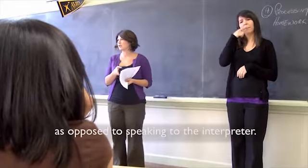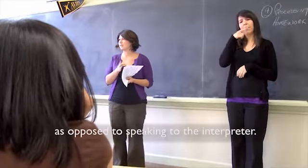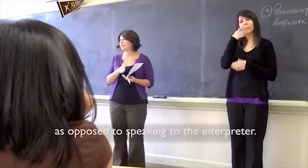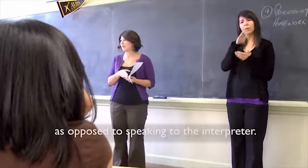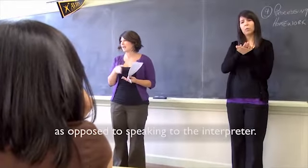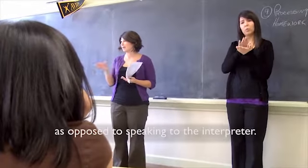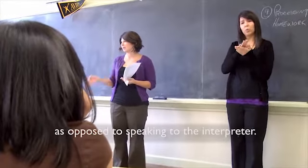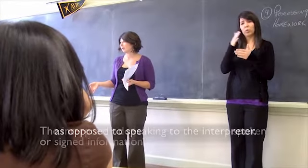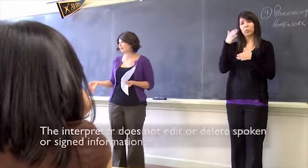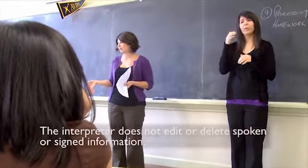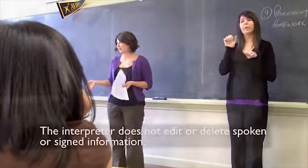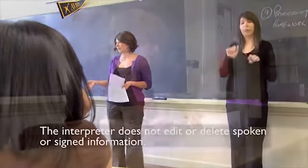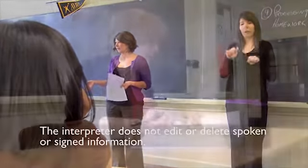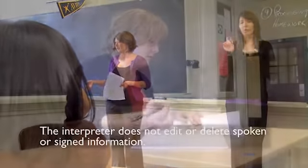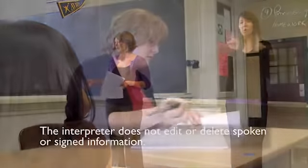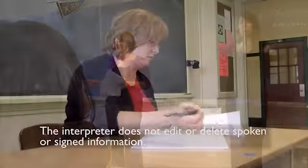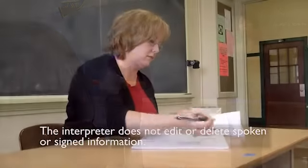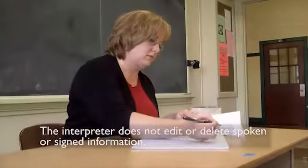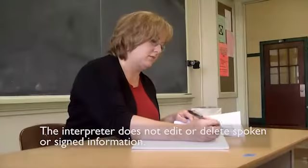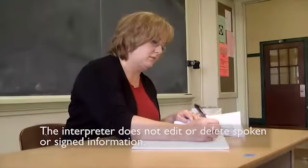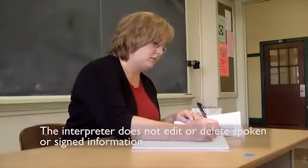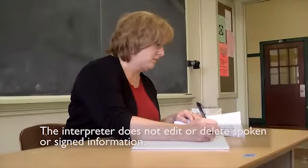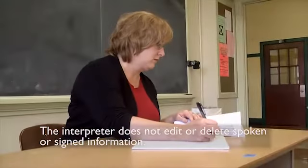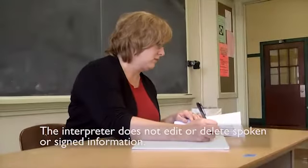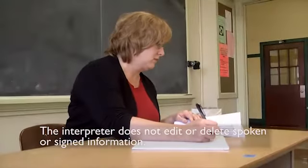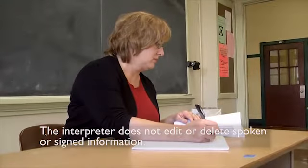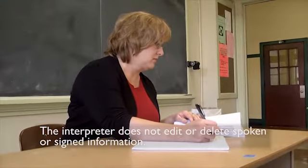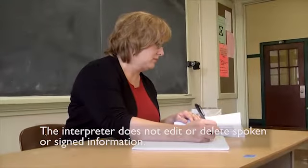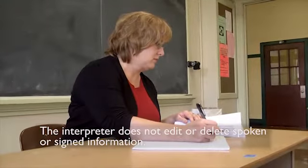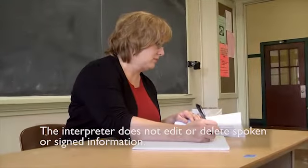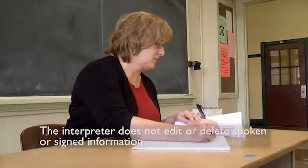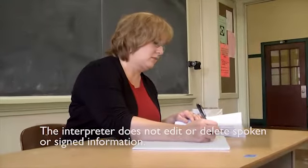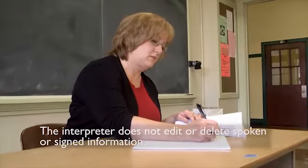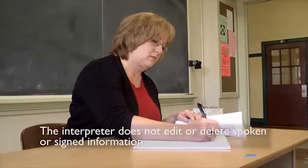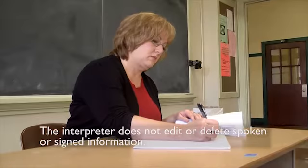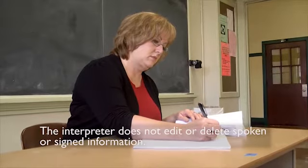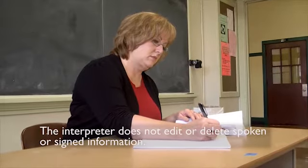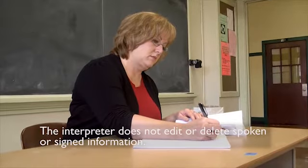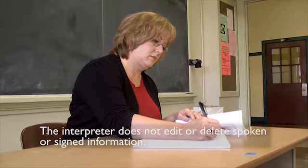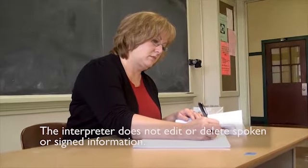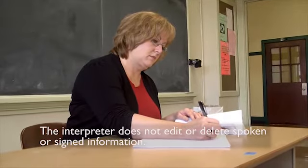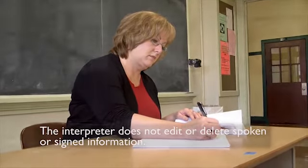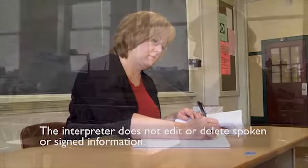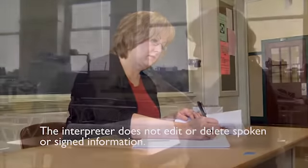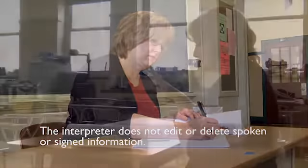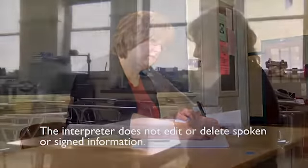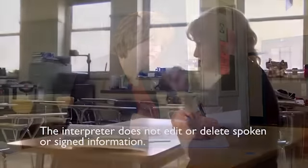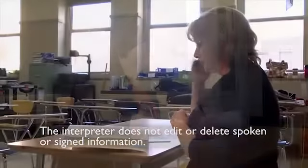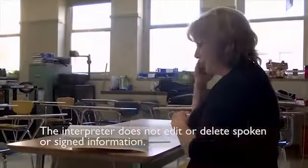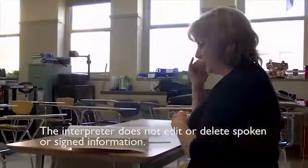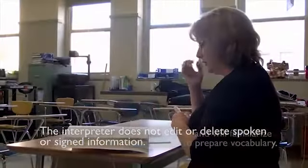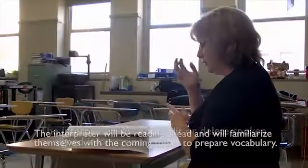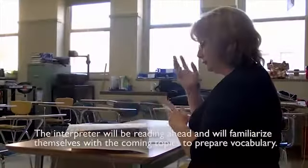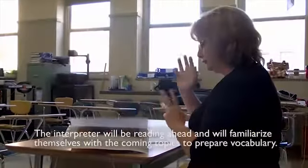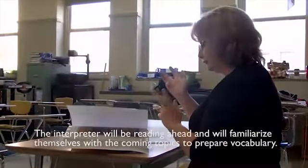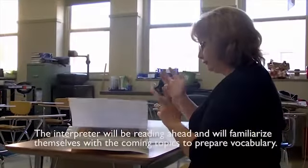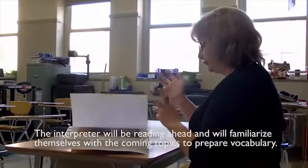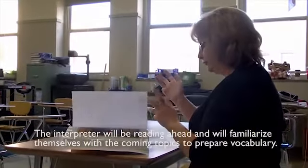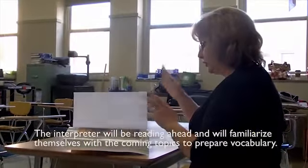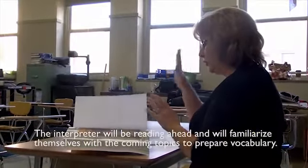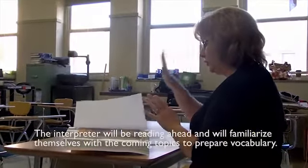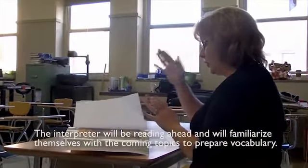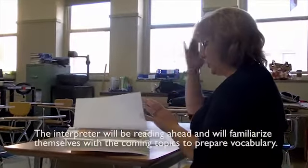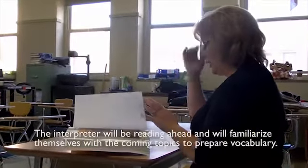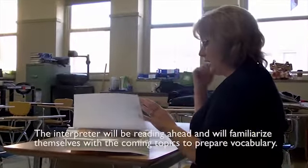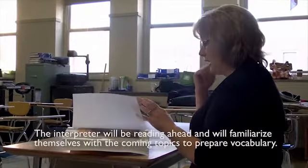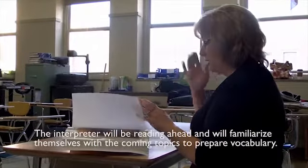interpreter. The interpreter does not edit or delete spoken or signed information. The interpreter